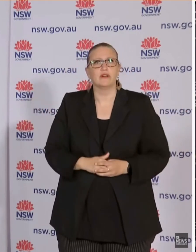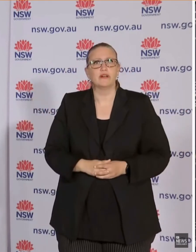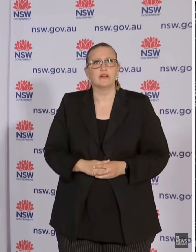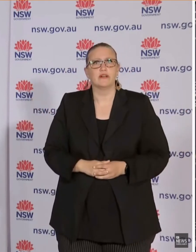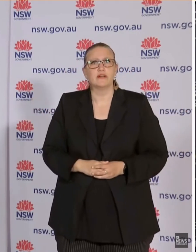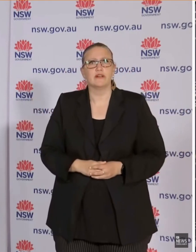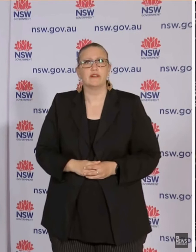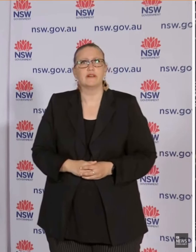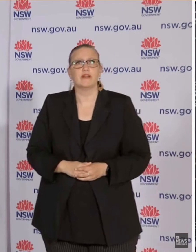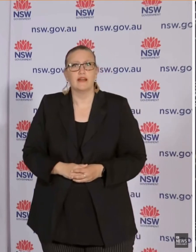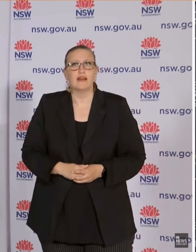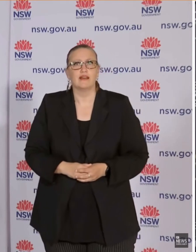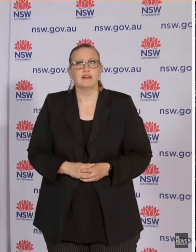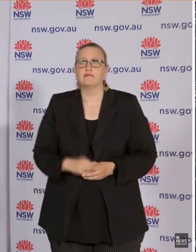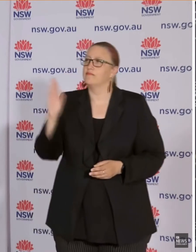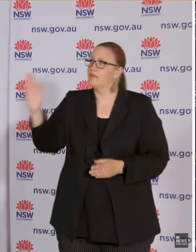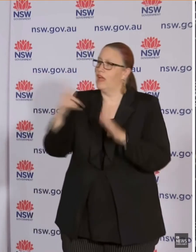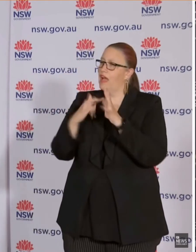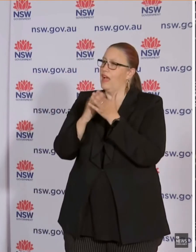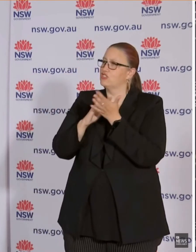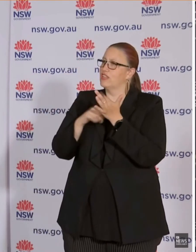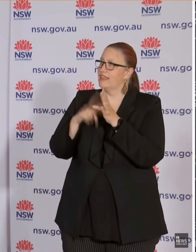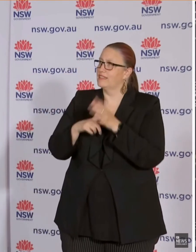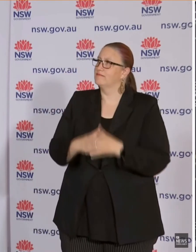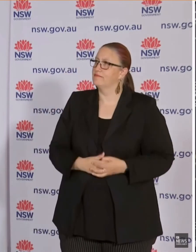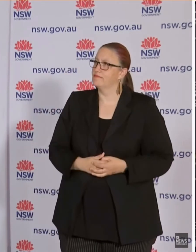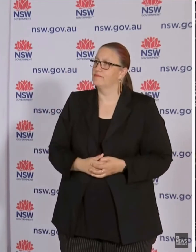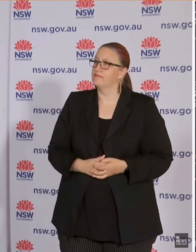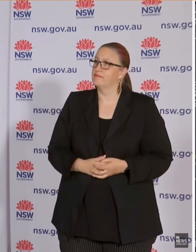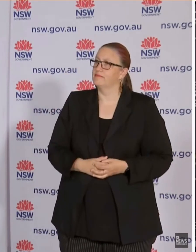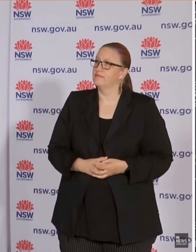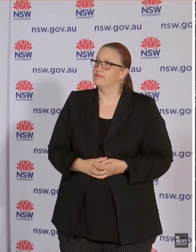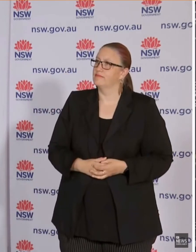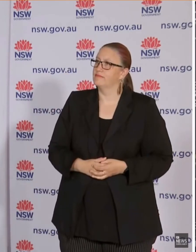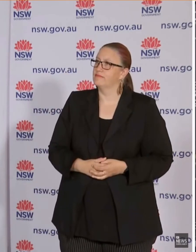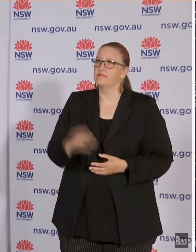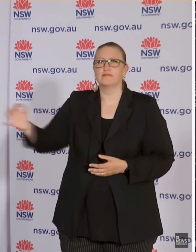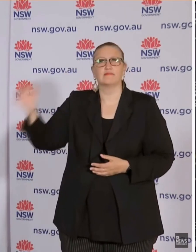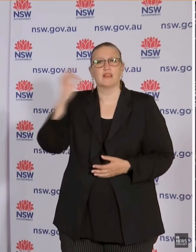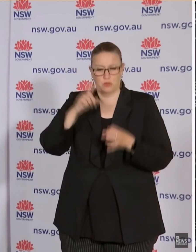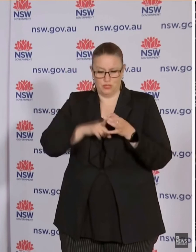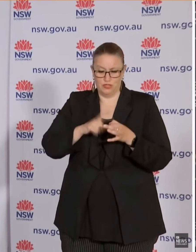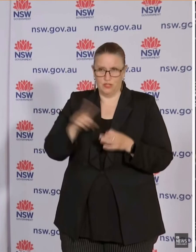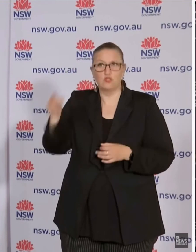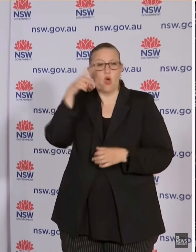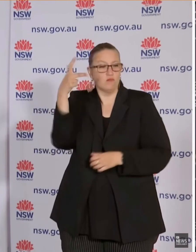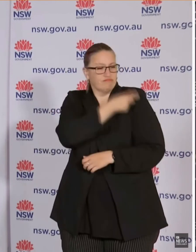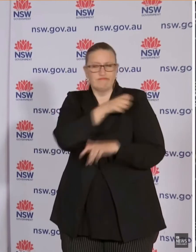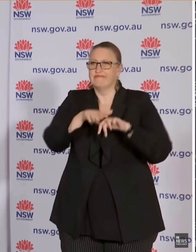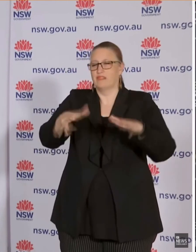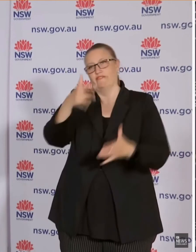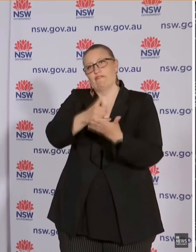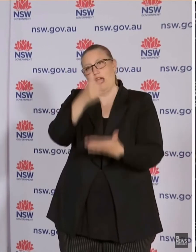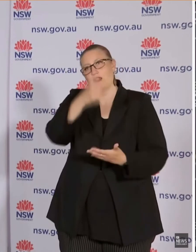want to see that done as quickly as possible. Ashley. Minister, isn't that the point you acknowledge that there has been failures with the vaccine rollout